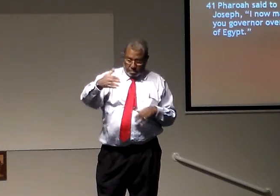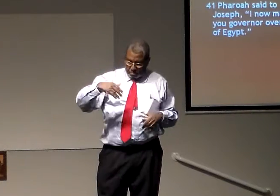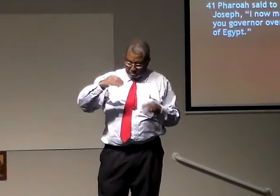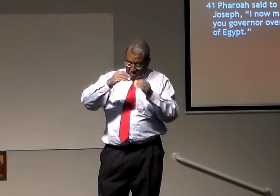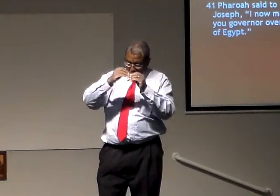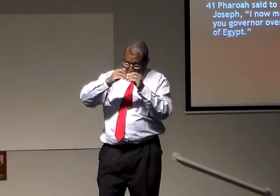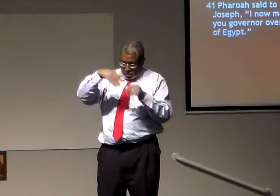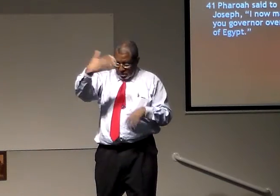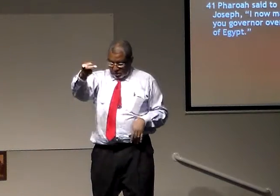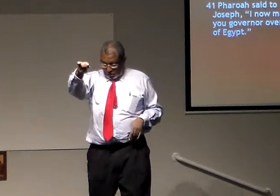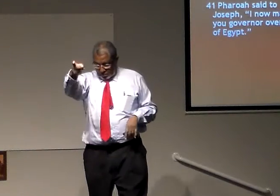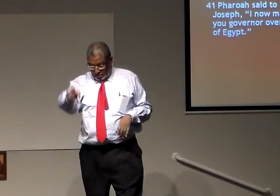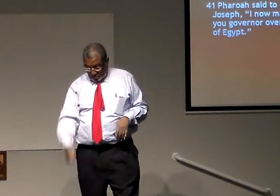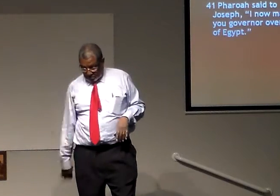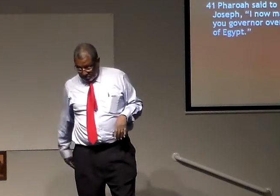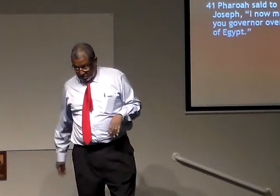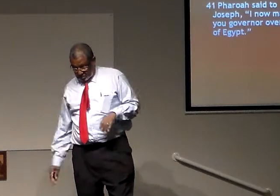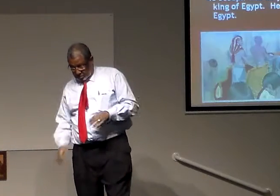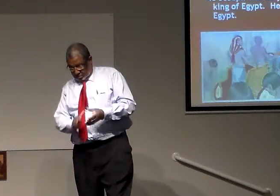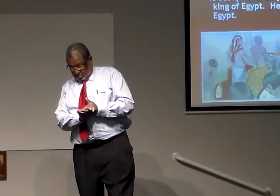from then? Let's find out.